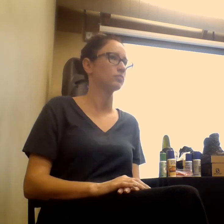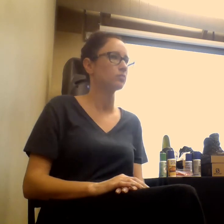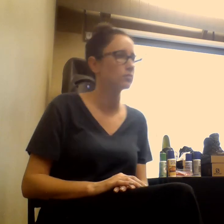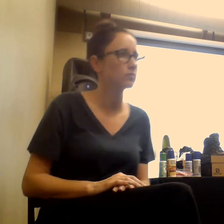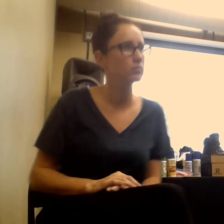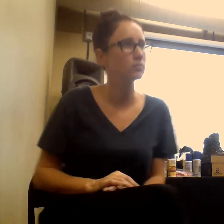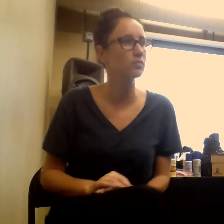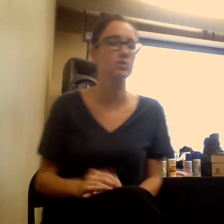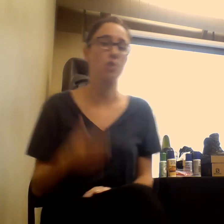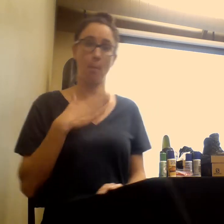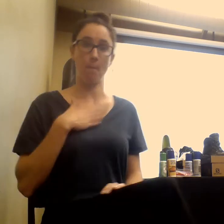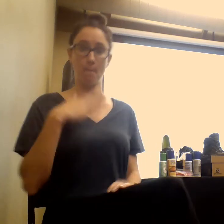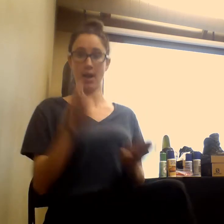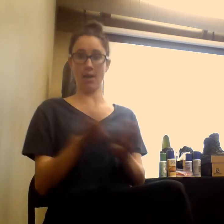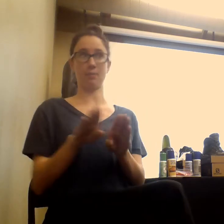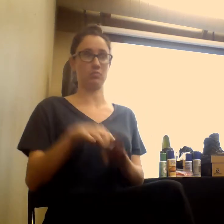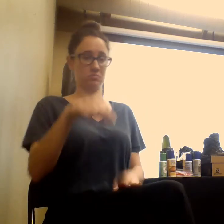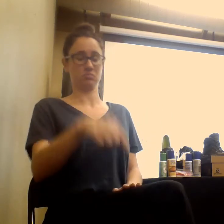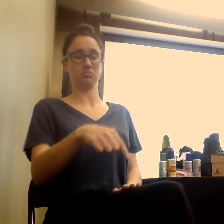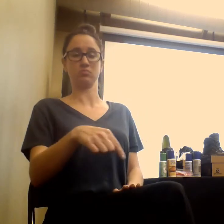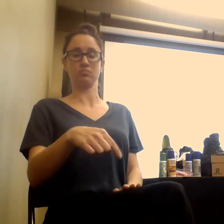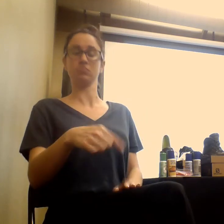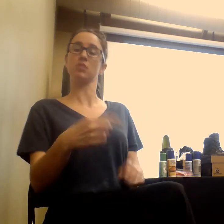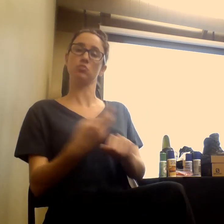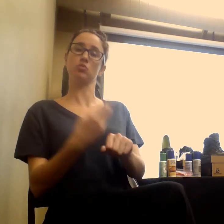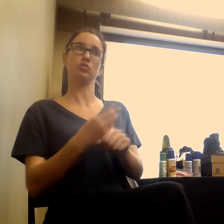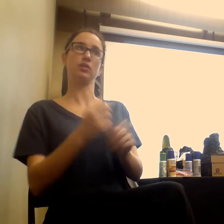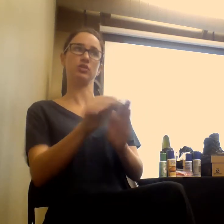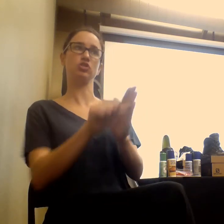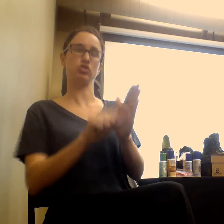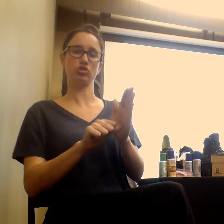tied a surgeon's knot. Probably come back up here.